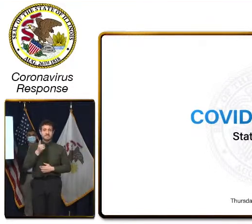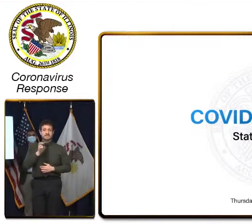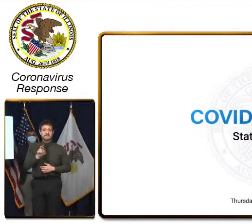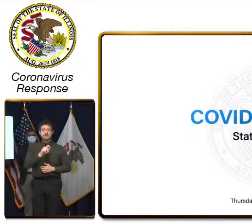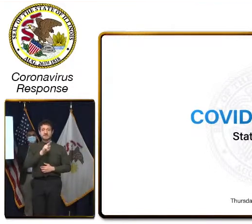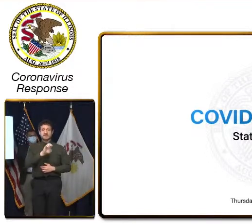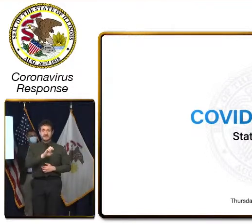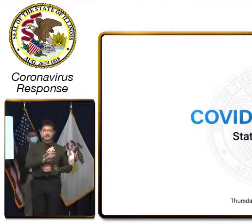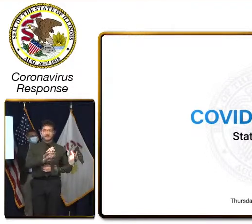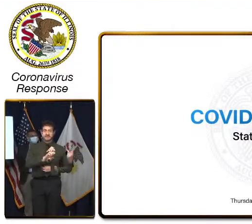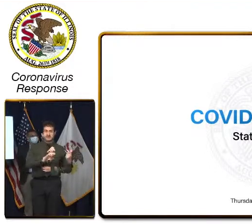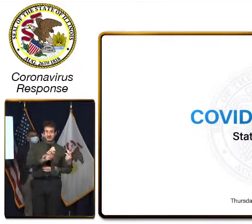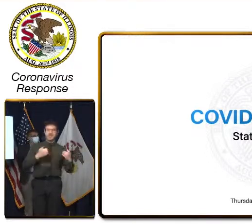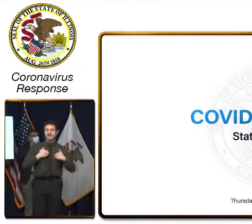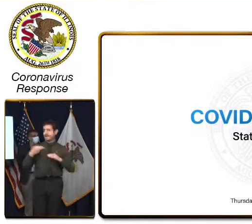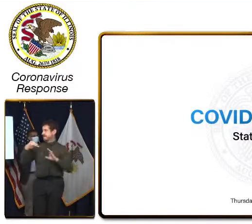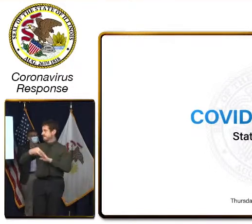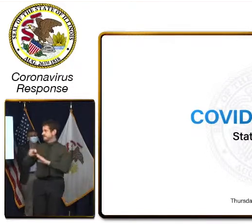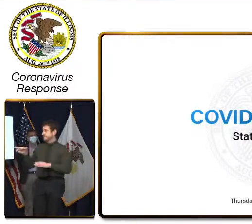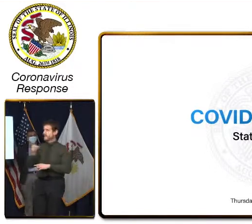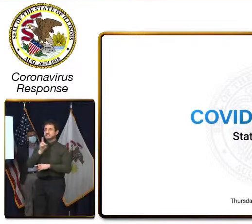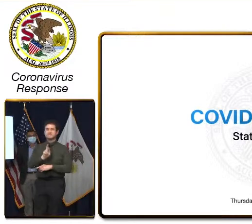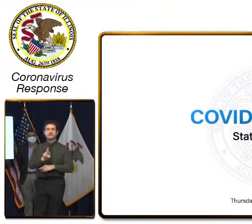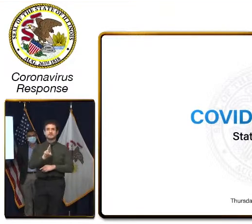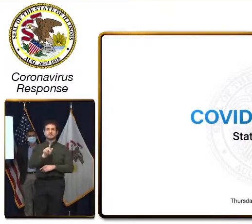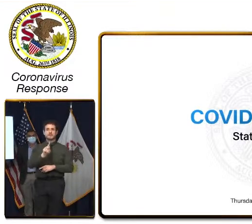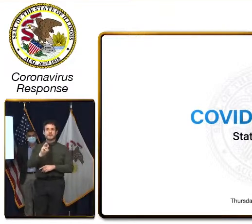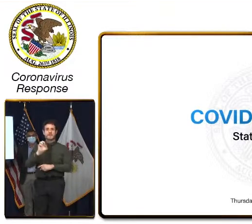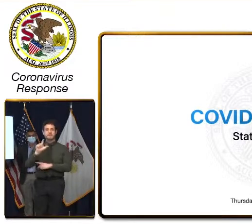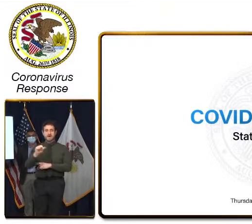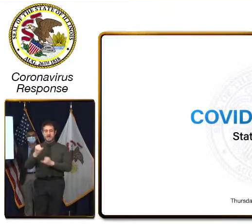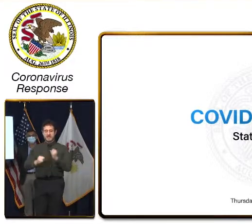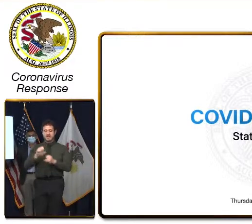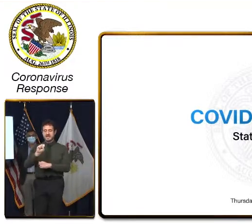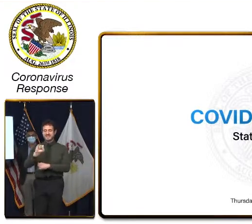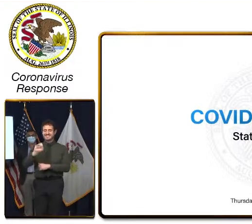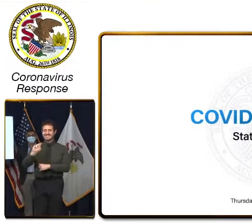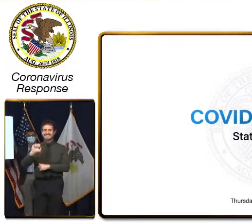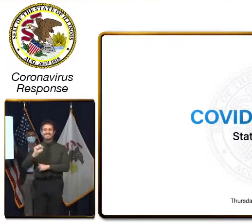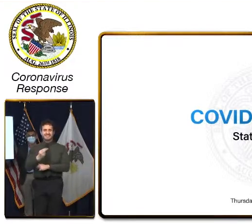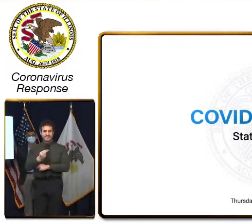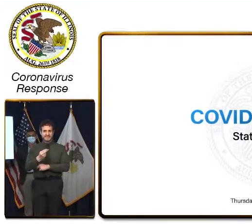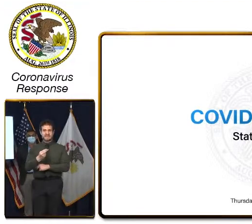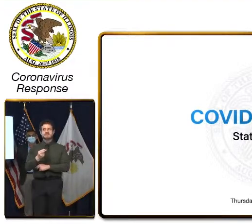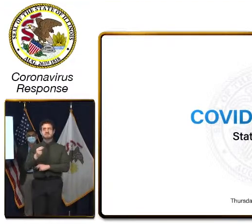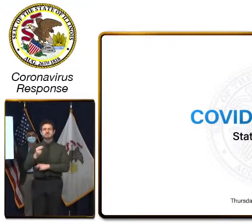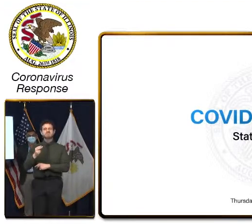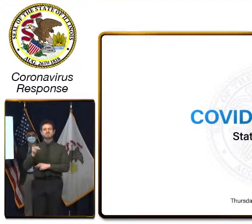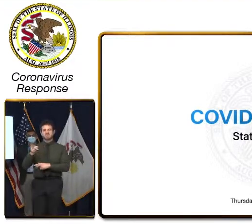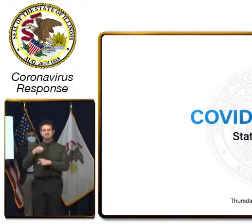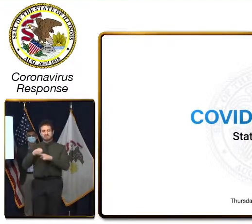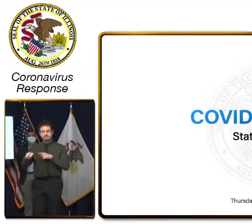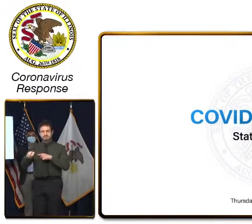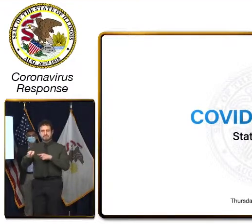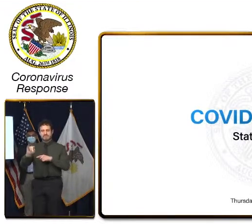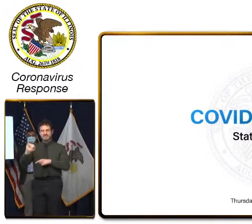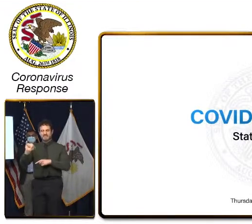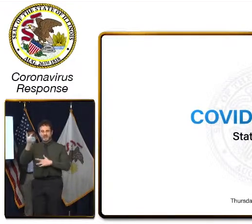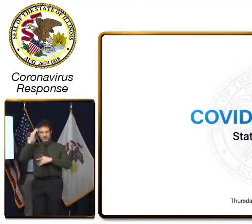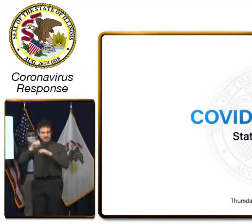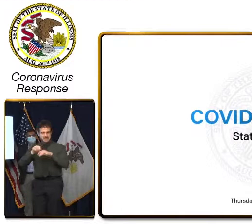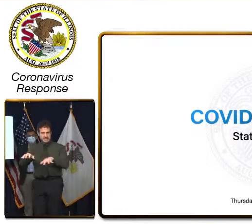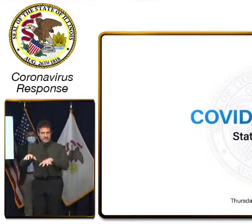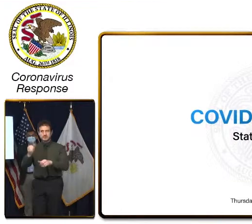I are by Dr. Kamal Singh, an infectious disease specialist with North Shore University